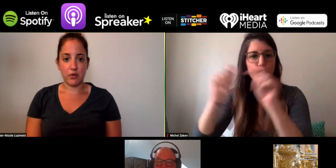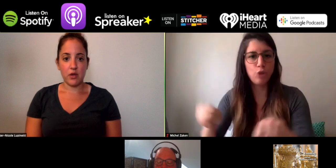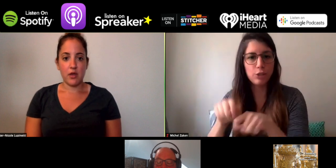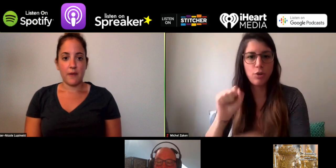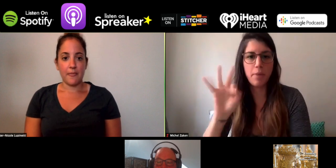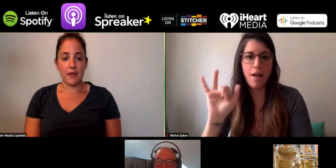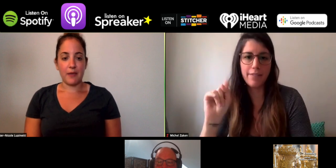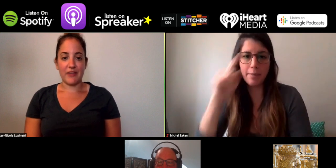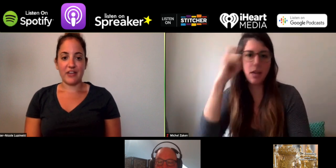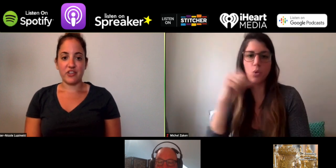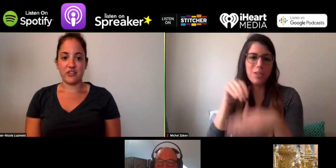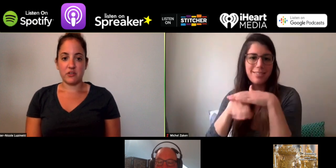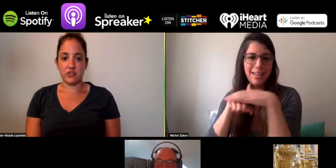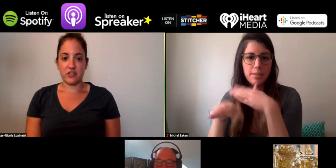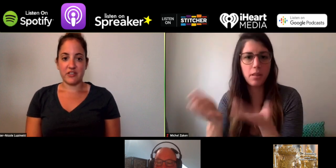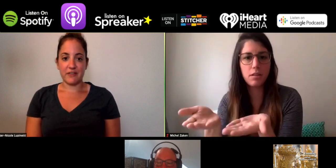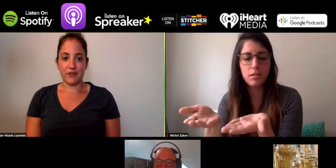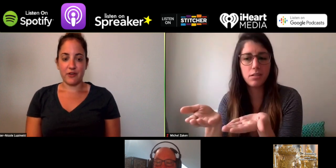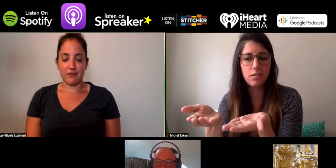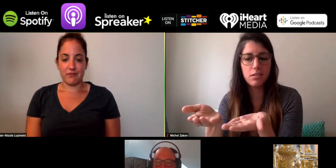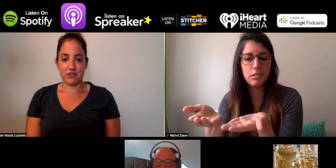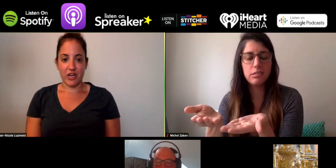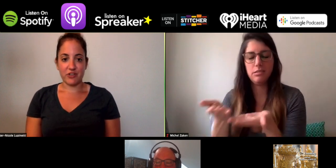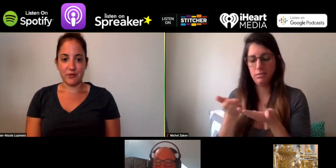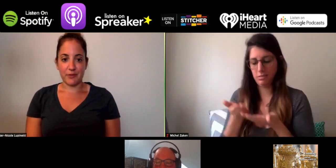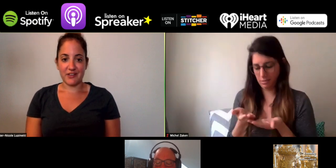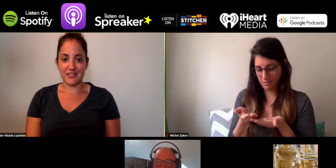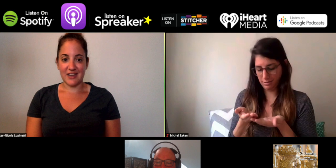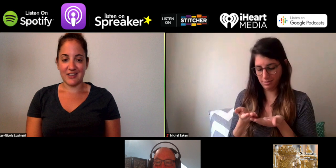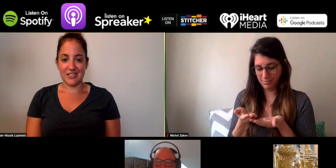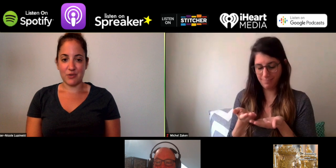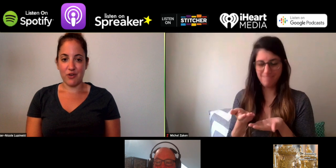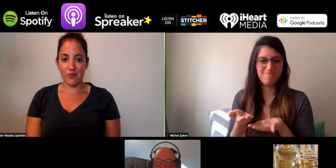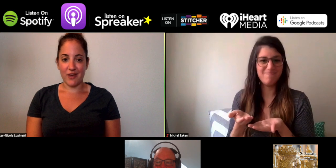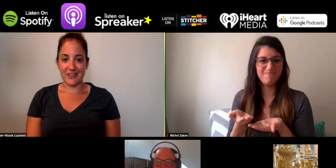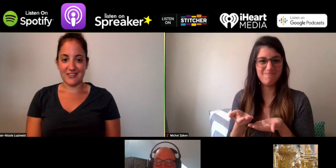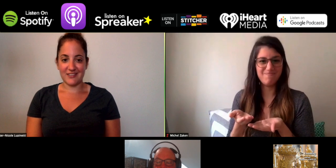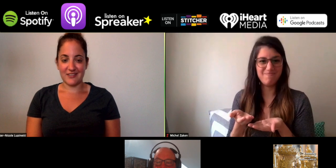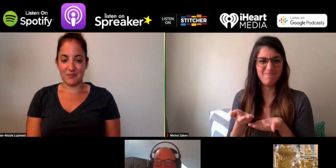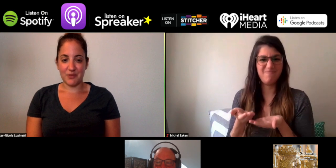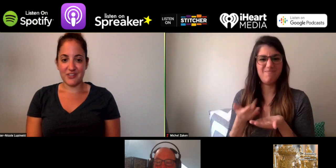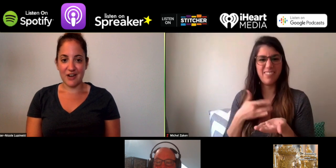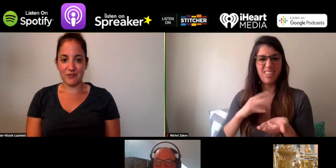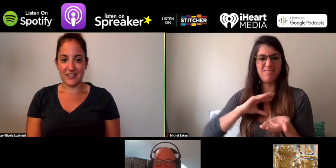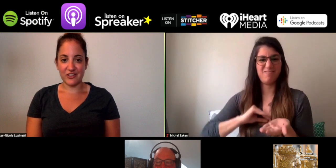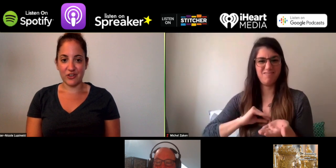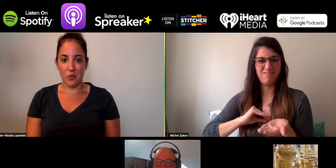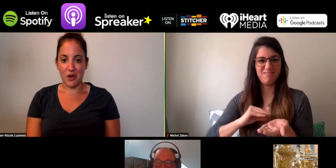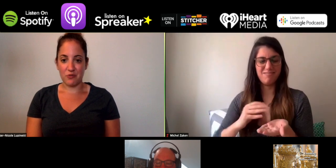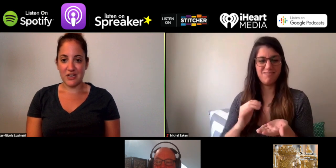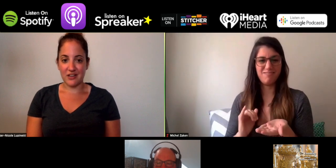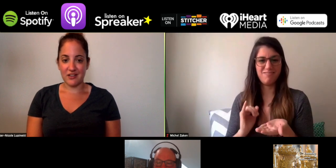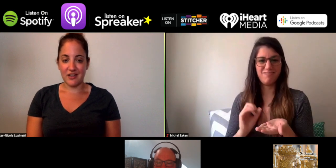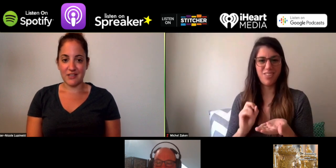people, and they just give the transcript of it because it's not accessible otherwise, the person's not necessarily going to